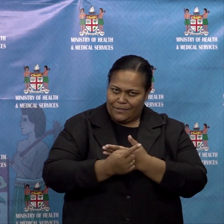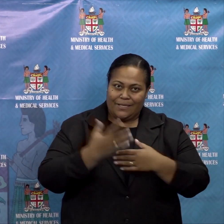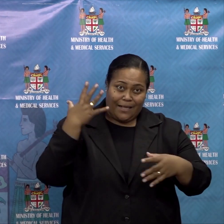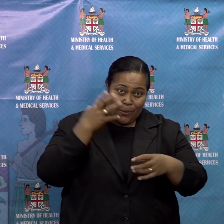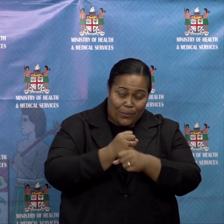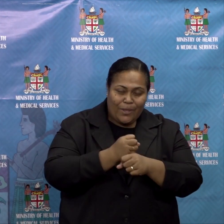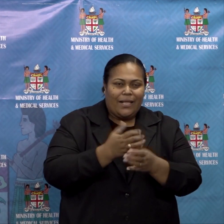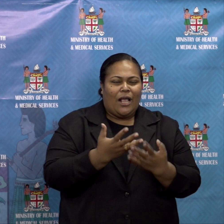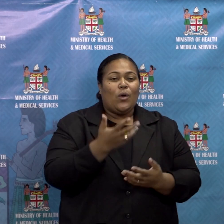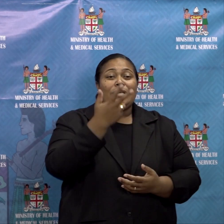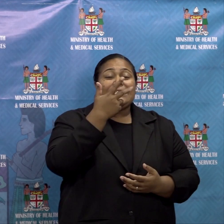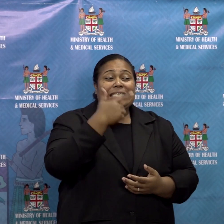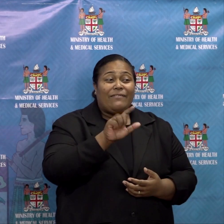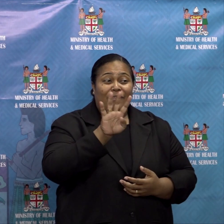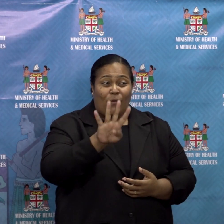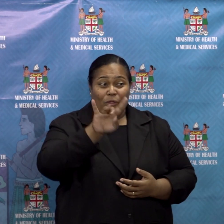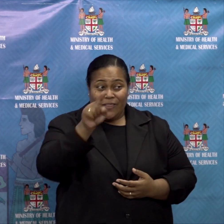74,542 screened and